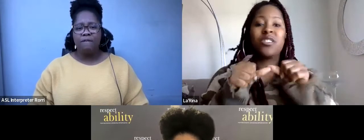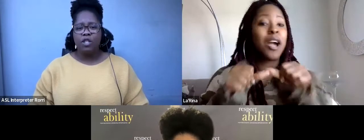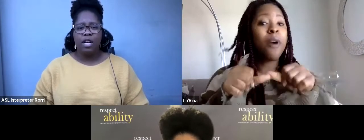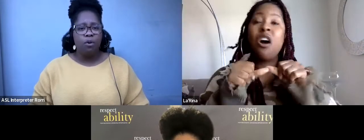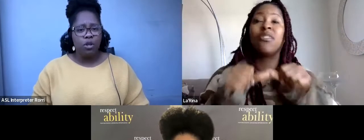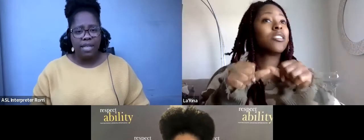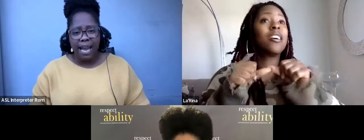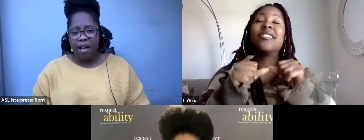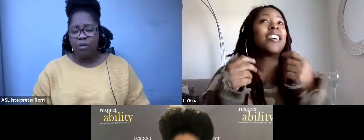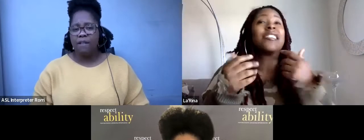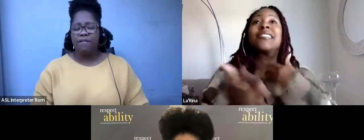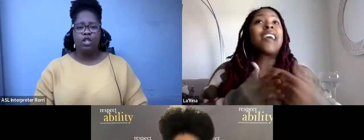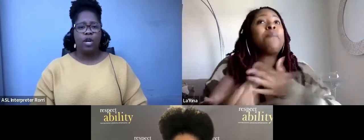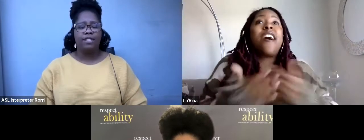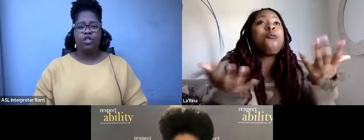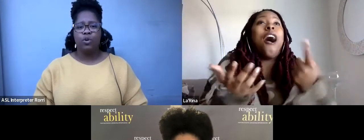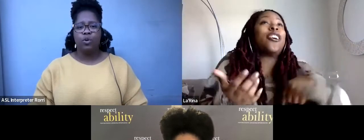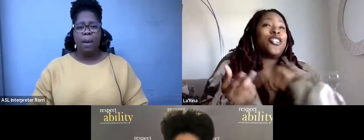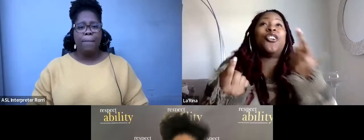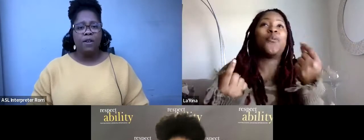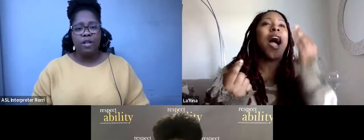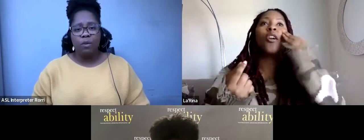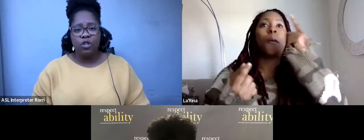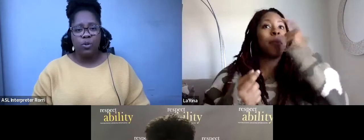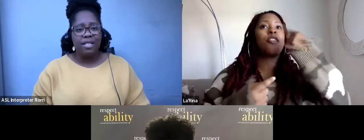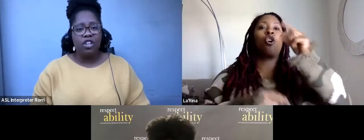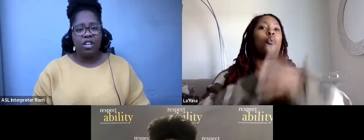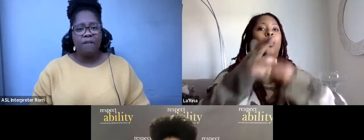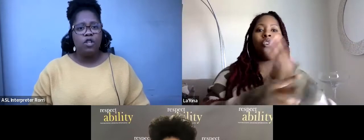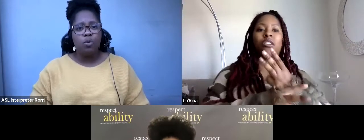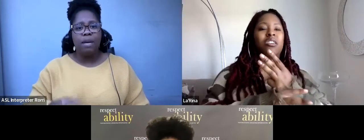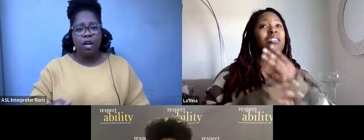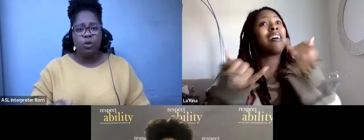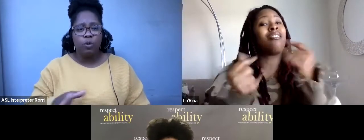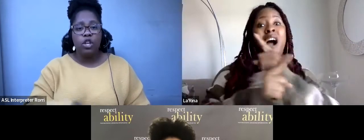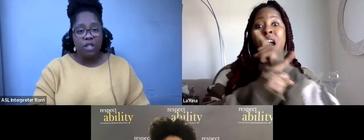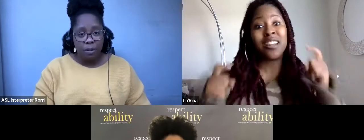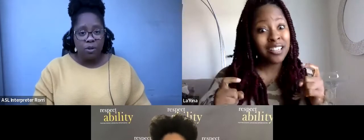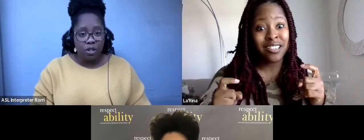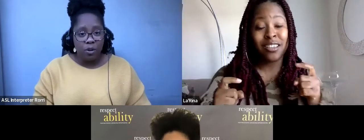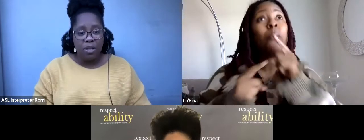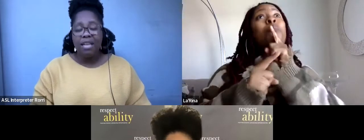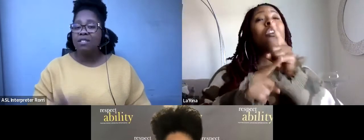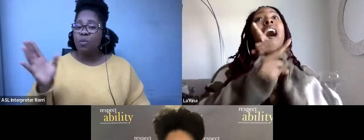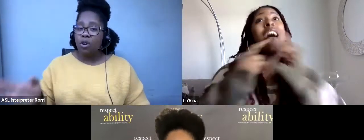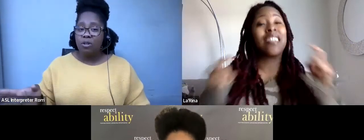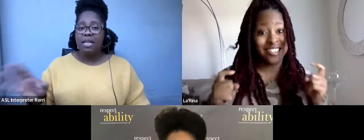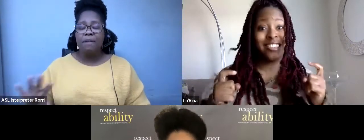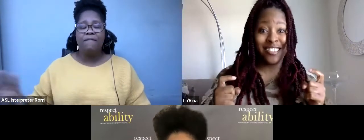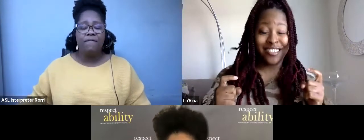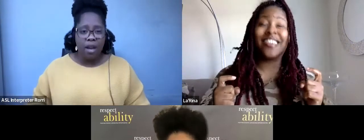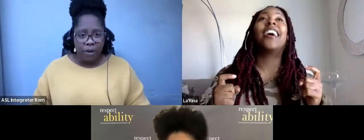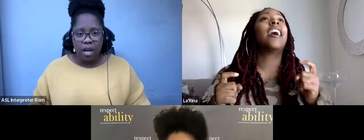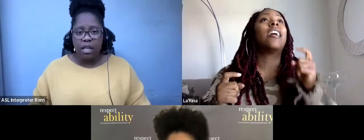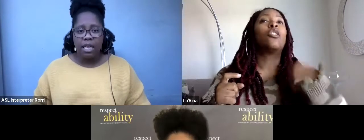know, if they try to pull you down, if they try to make you feel that what you're doing isn't good enough, you keep on doing what you're supposed to do. Because the world can